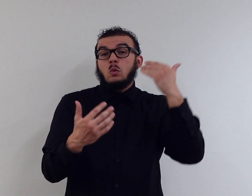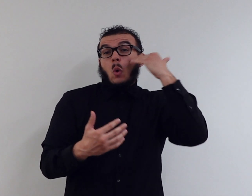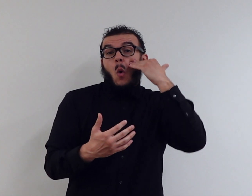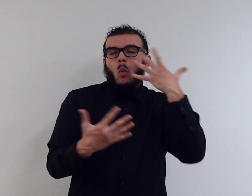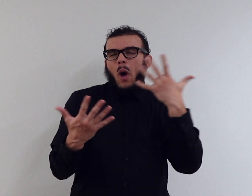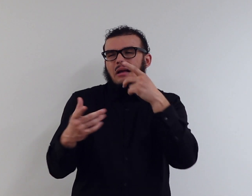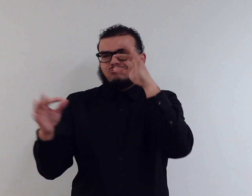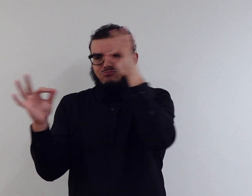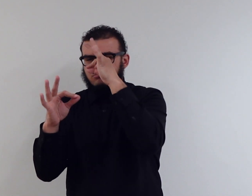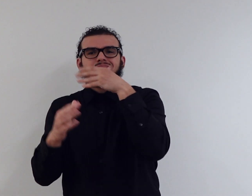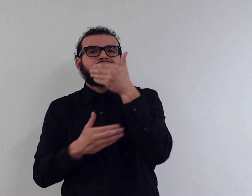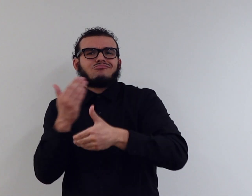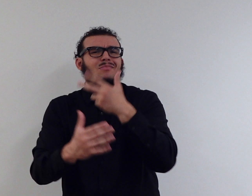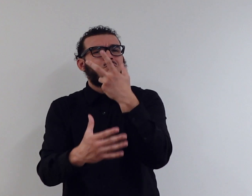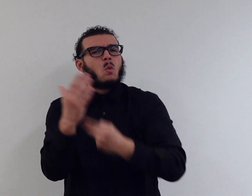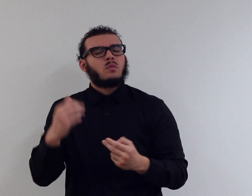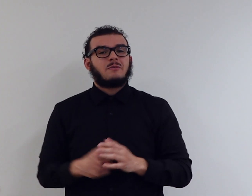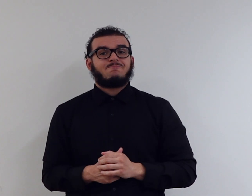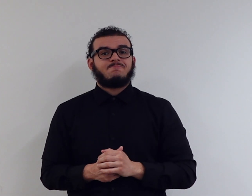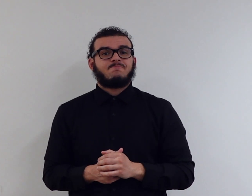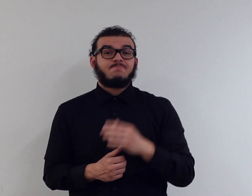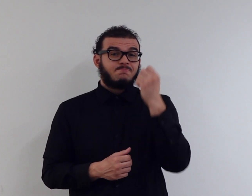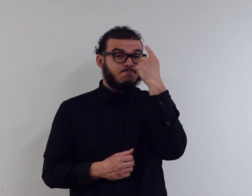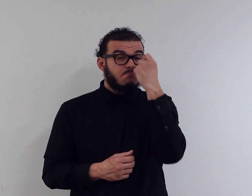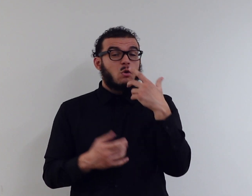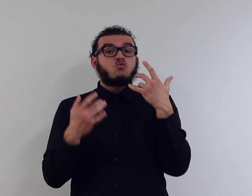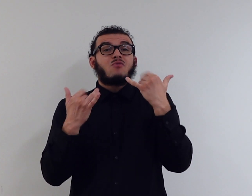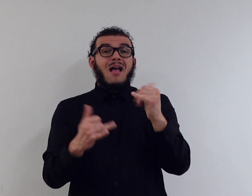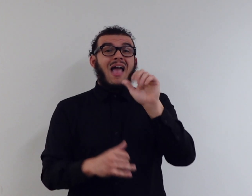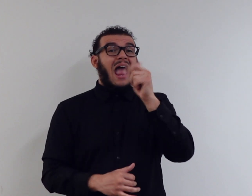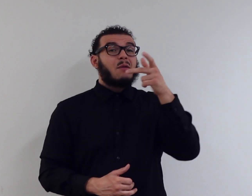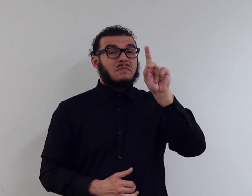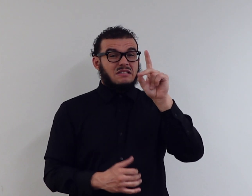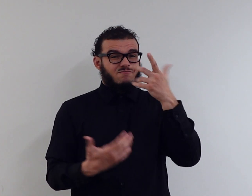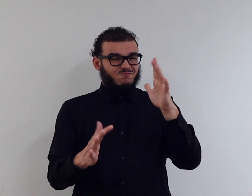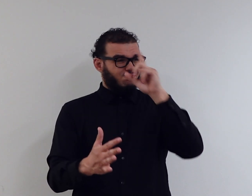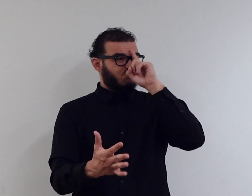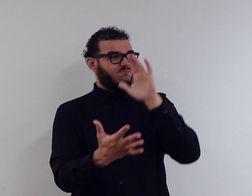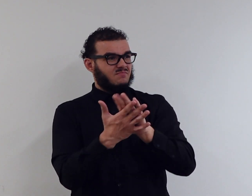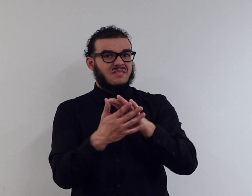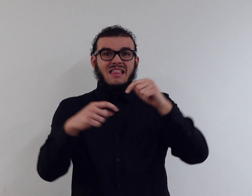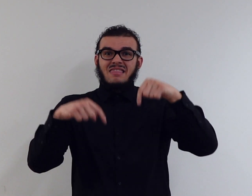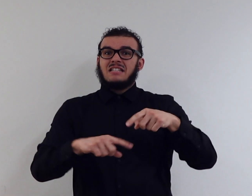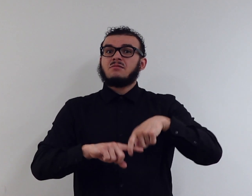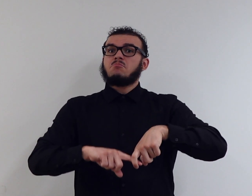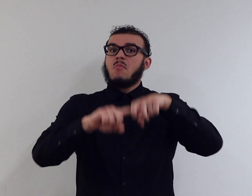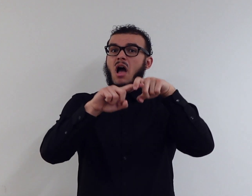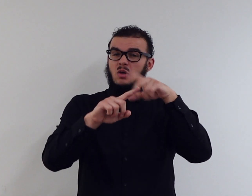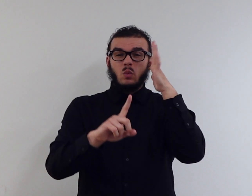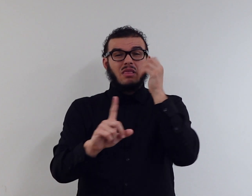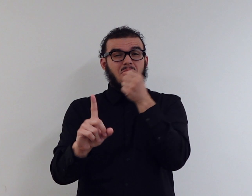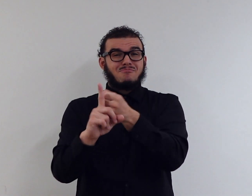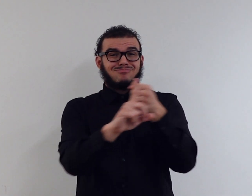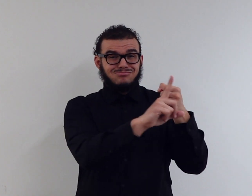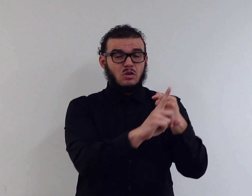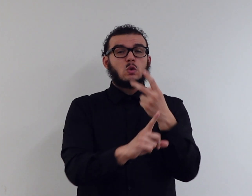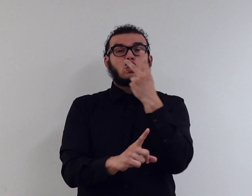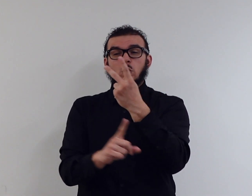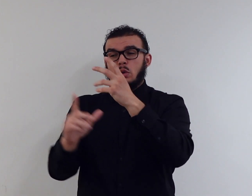don't know yet. Right now, AAPD believes that this pause impacts two important